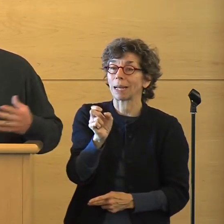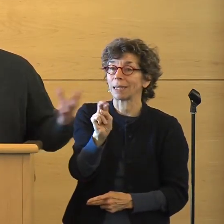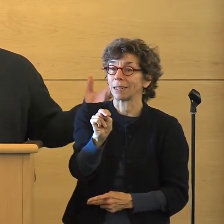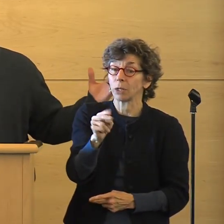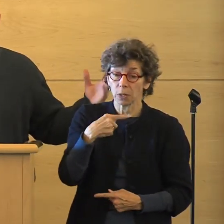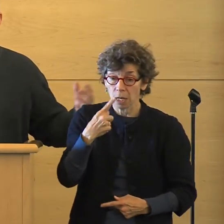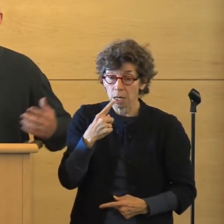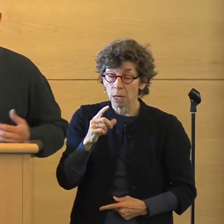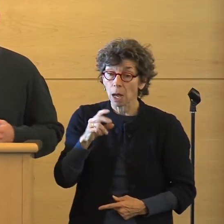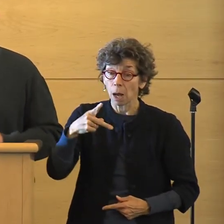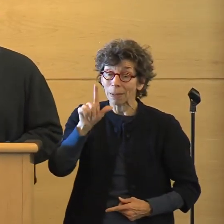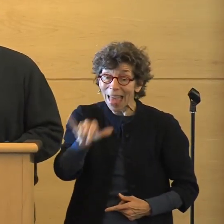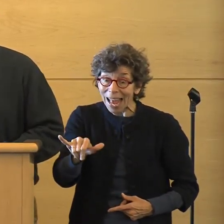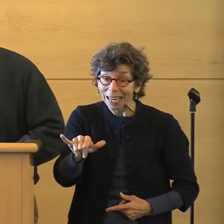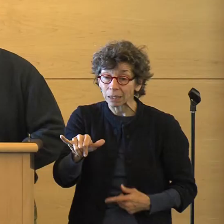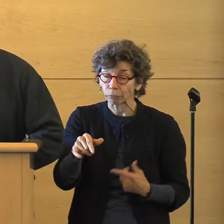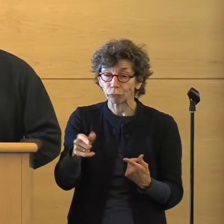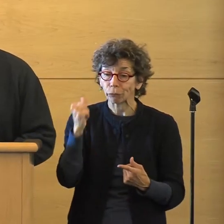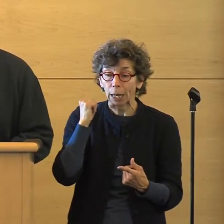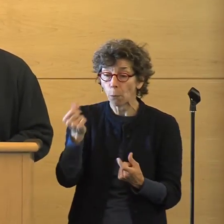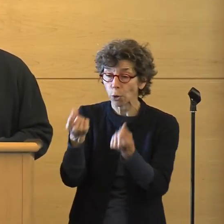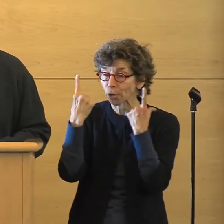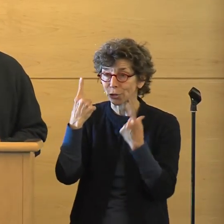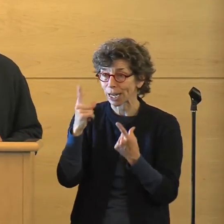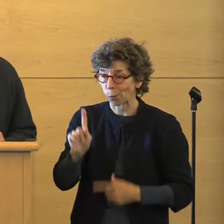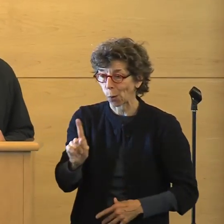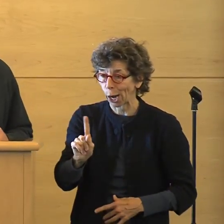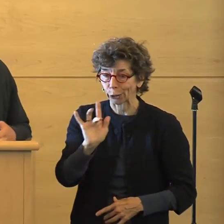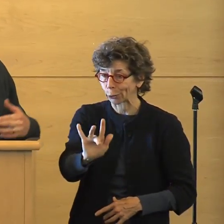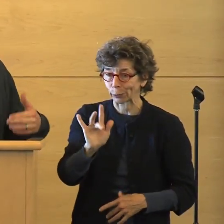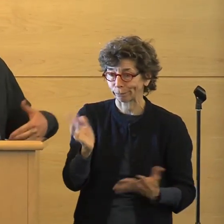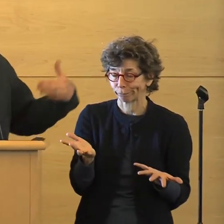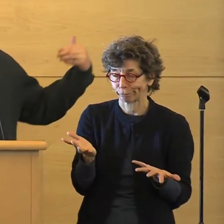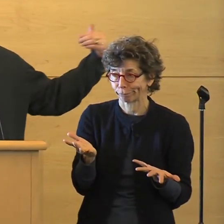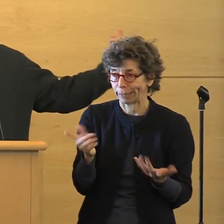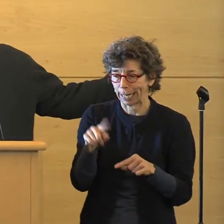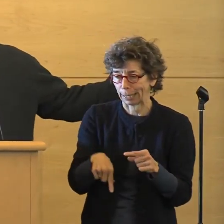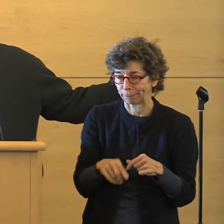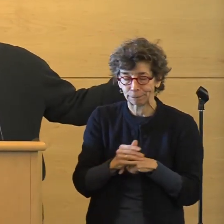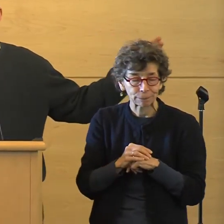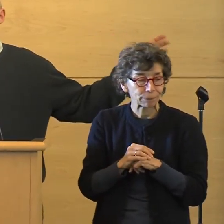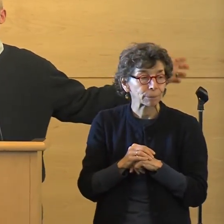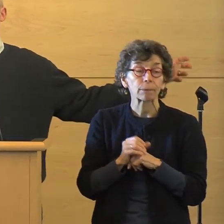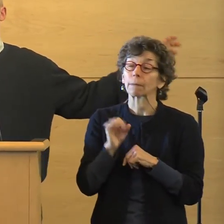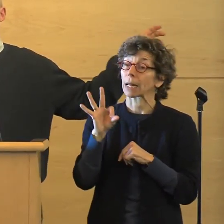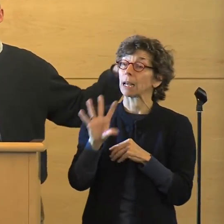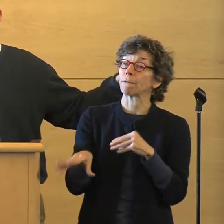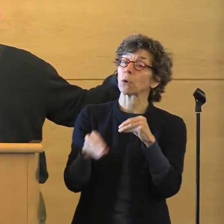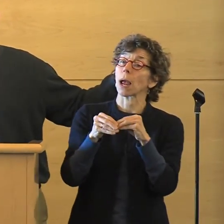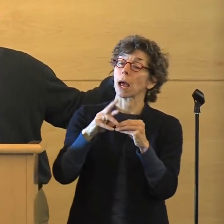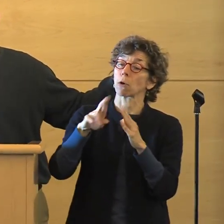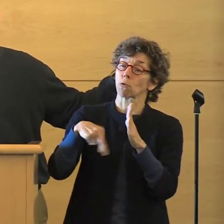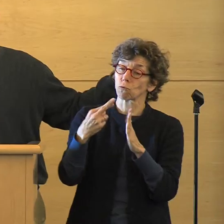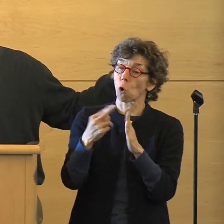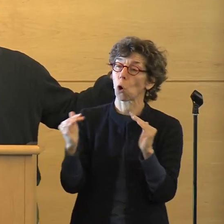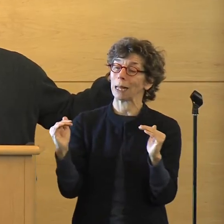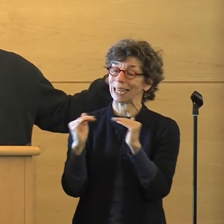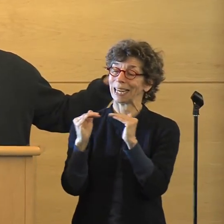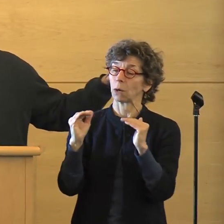coded with something just neutral, with, you know, like div or span, then that's not something that